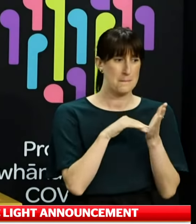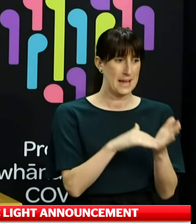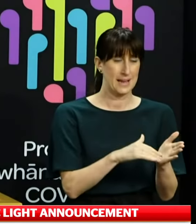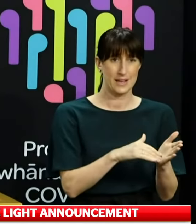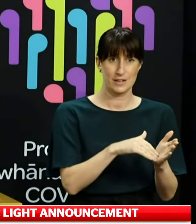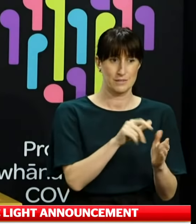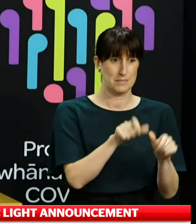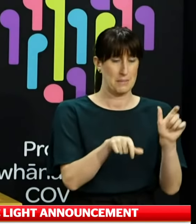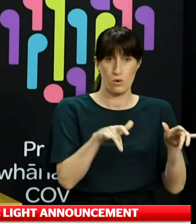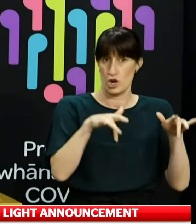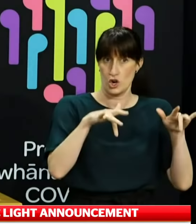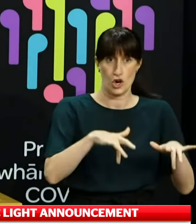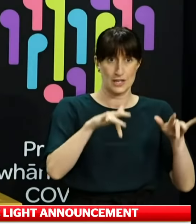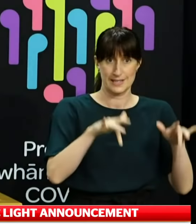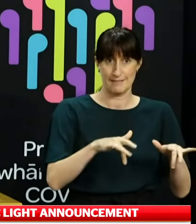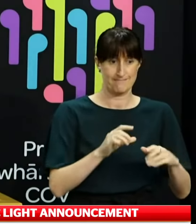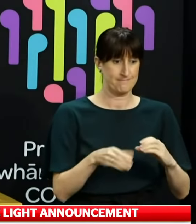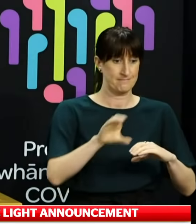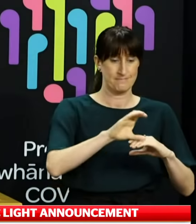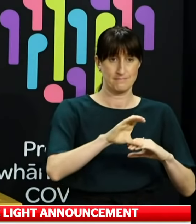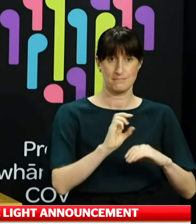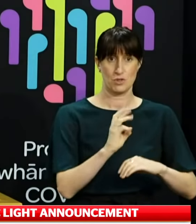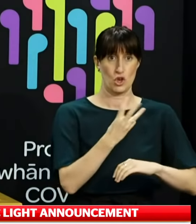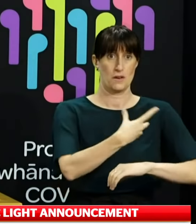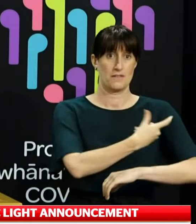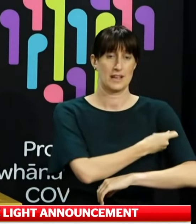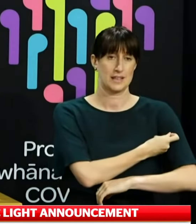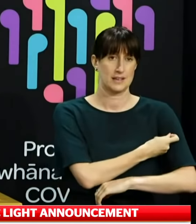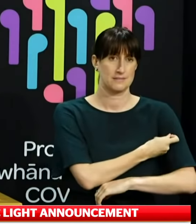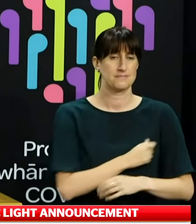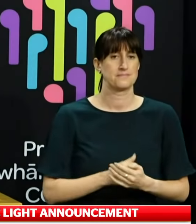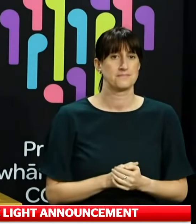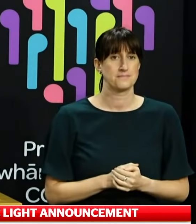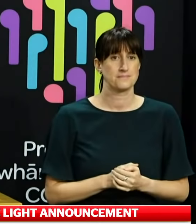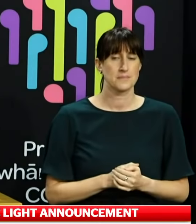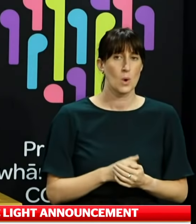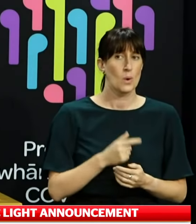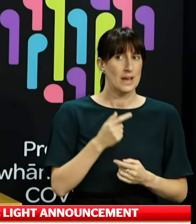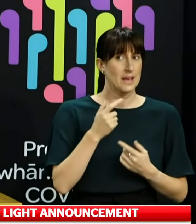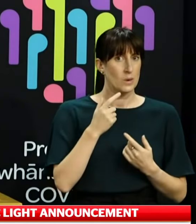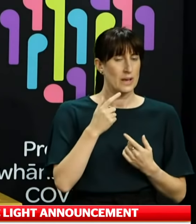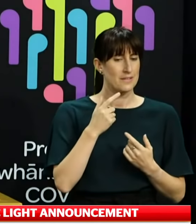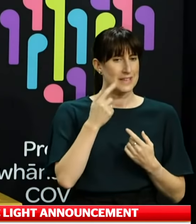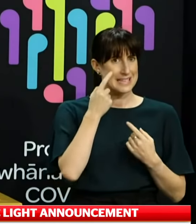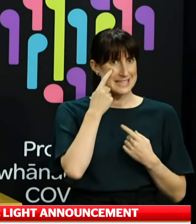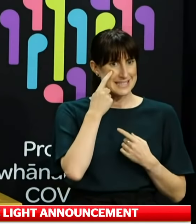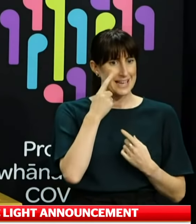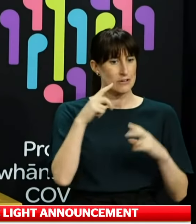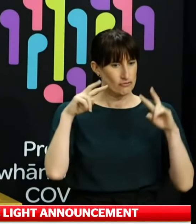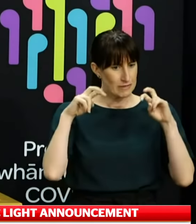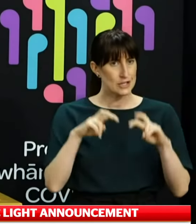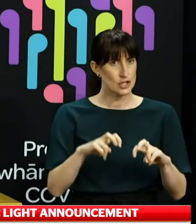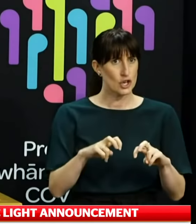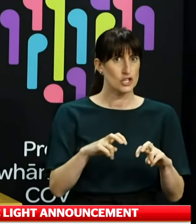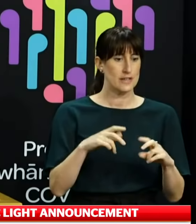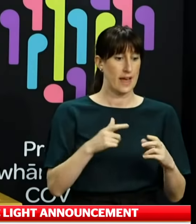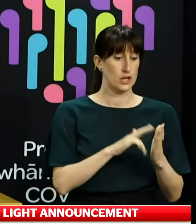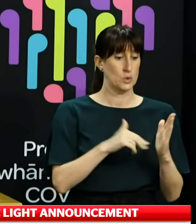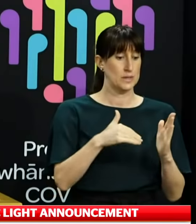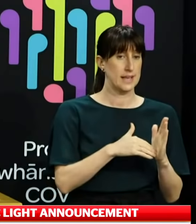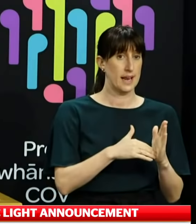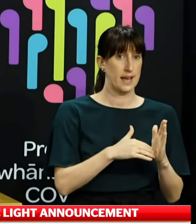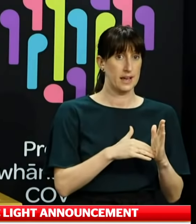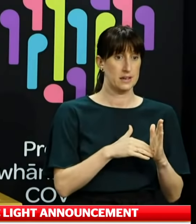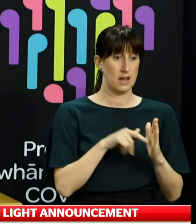opportunity. The evidence is pretty clear that New Zealand has fared better in our dealing with the Omicron outbreak than many other